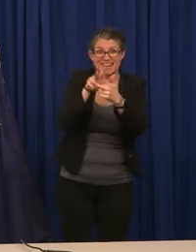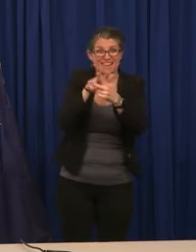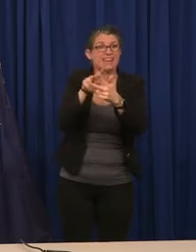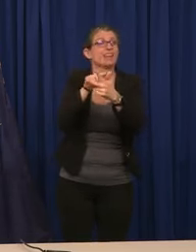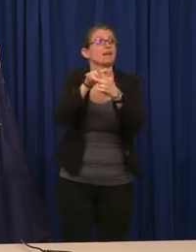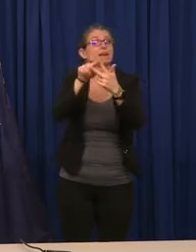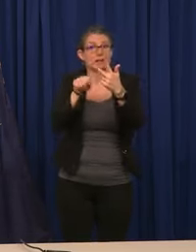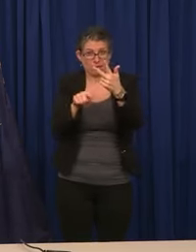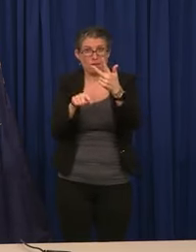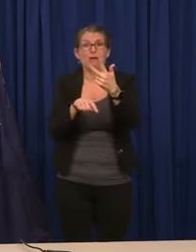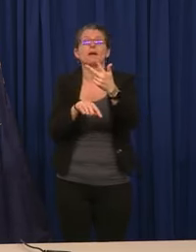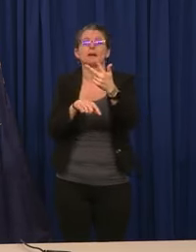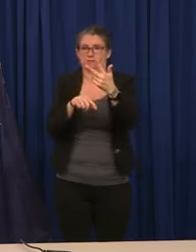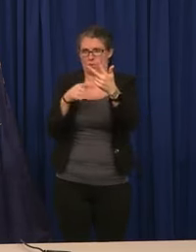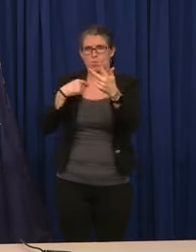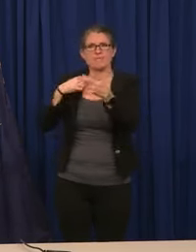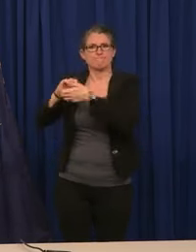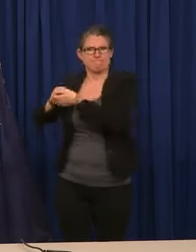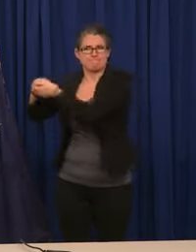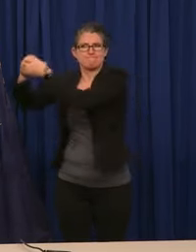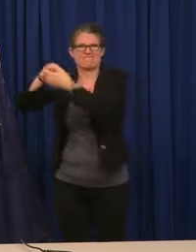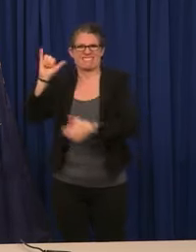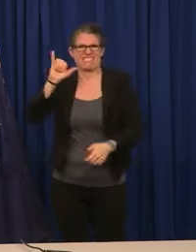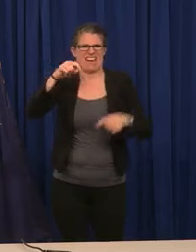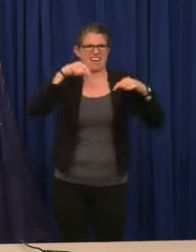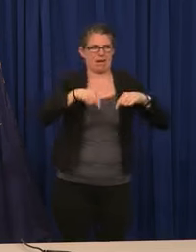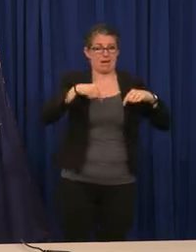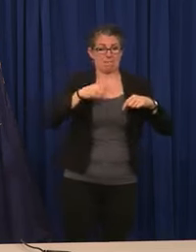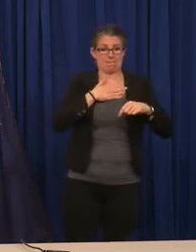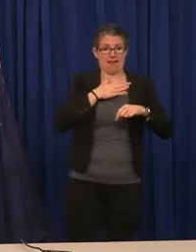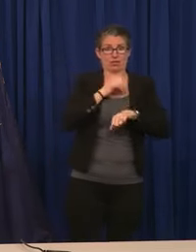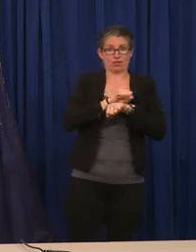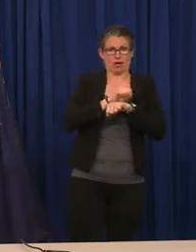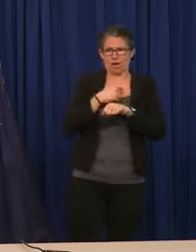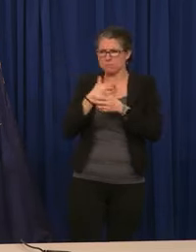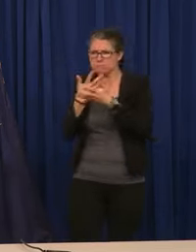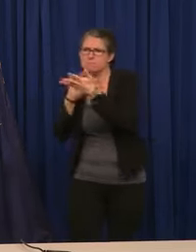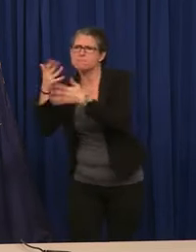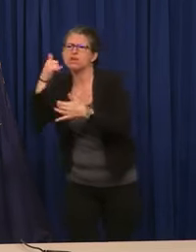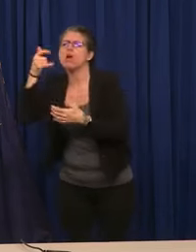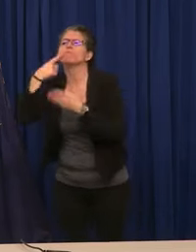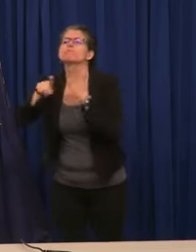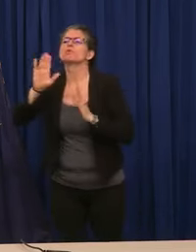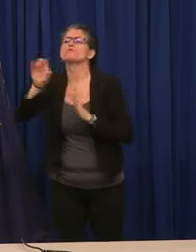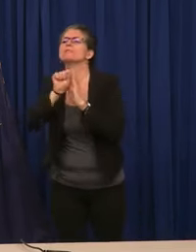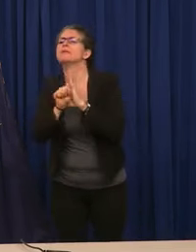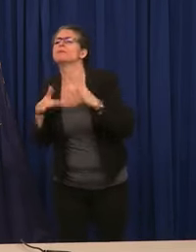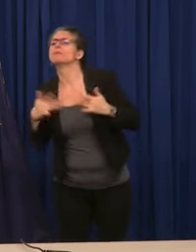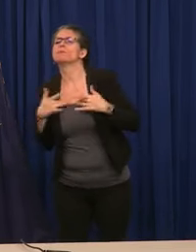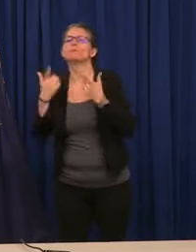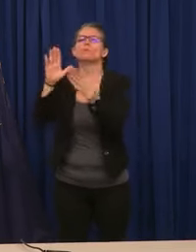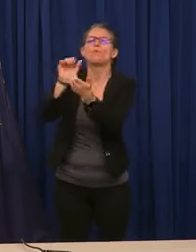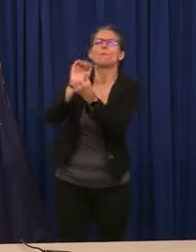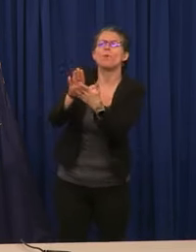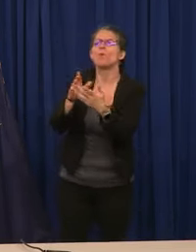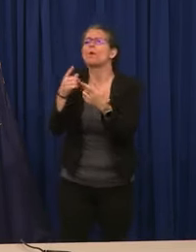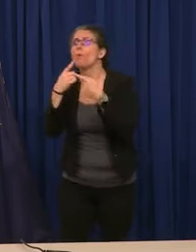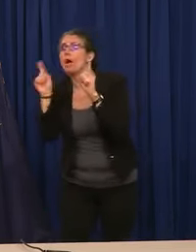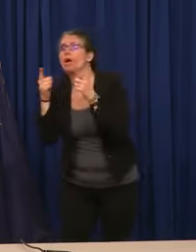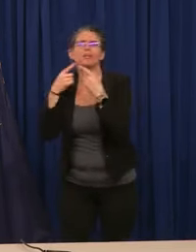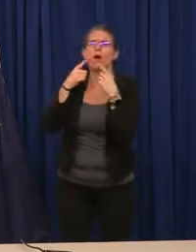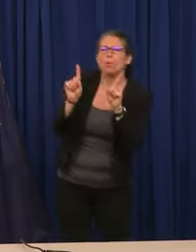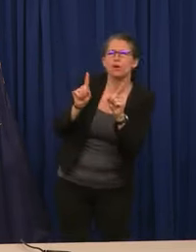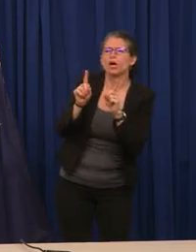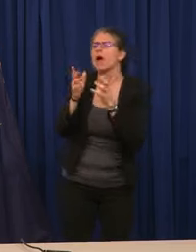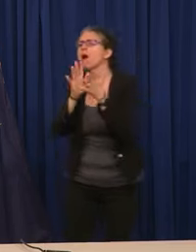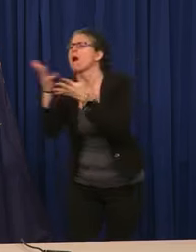and so we chat quite a bit to compare notes about what's working, what strategies may not be working. So we do this in different ways. One